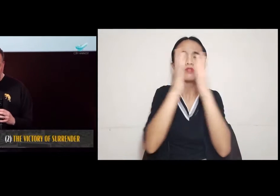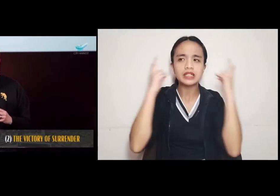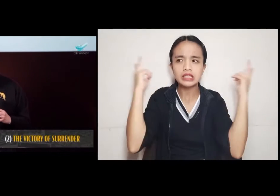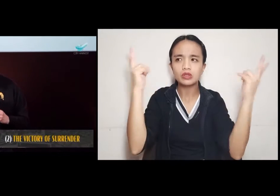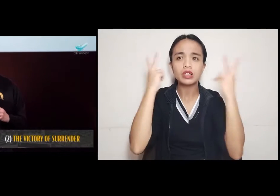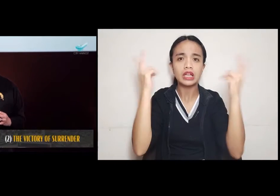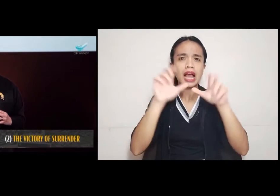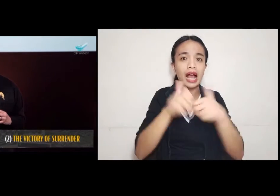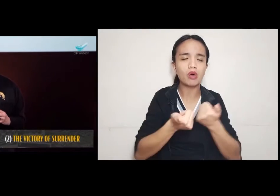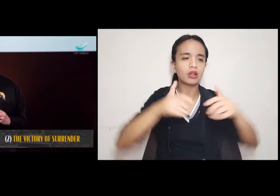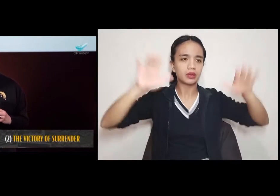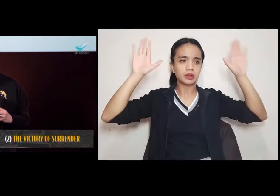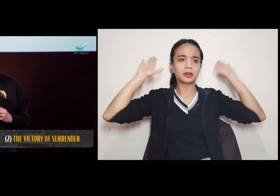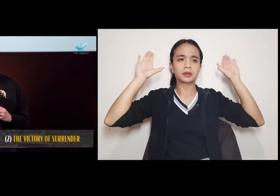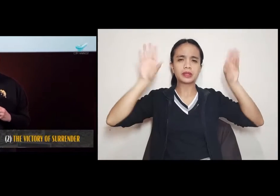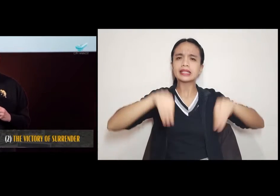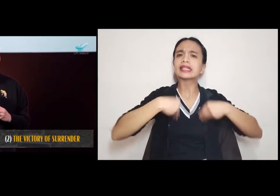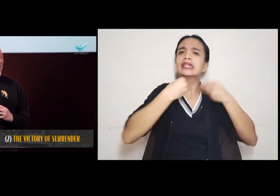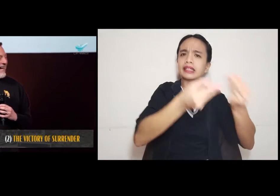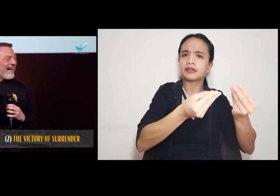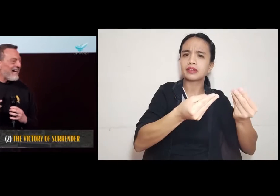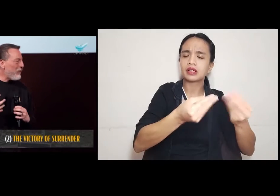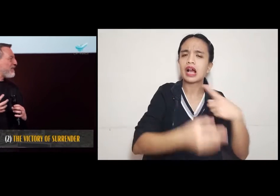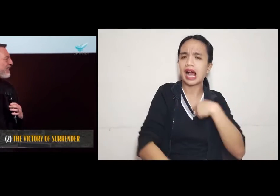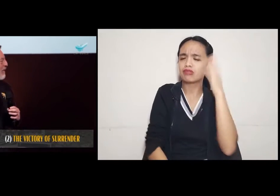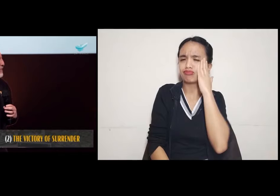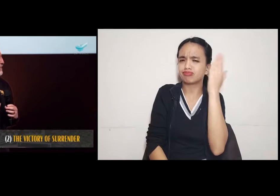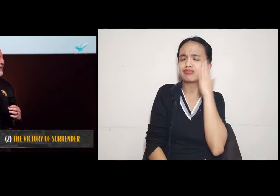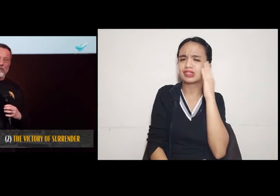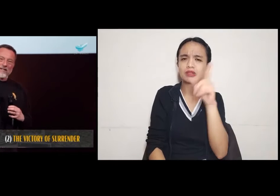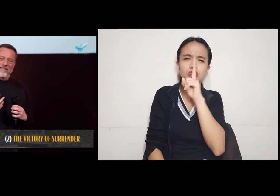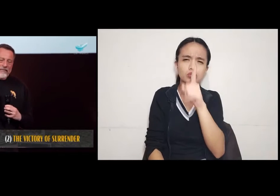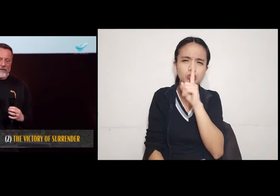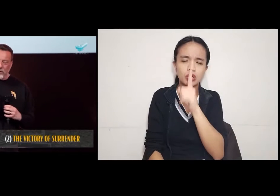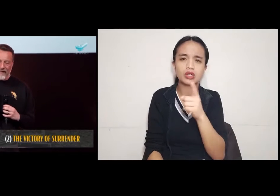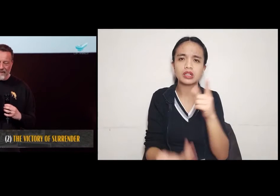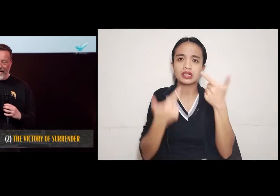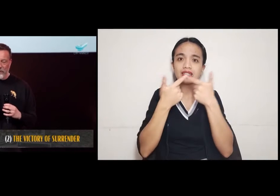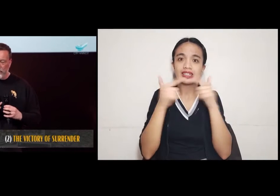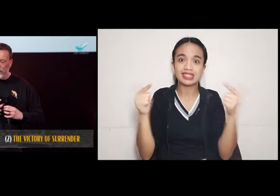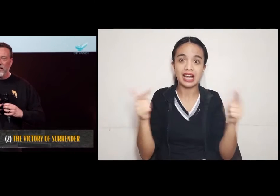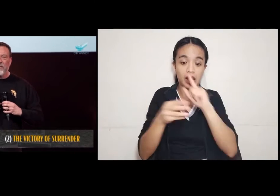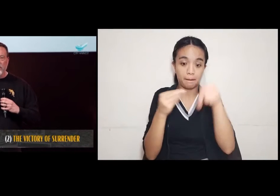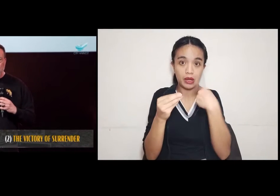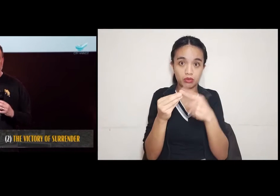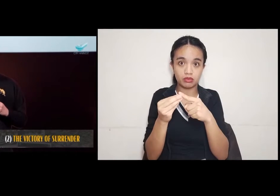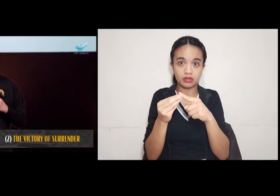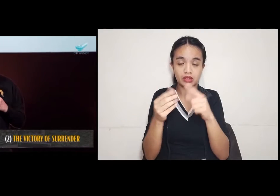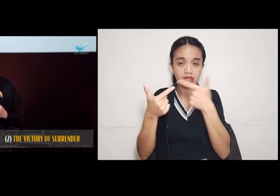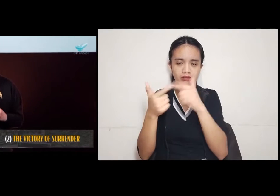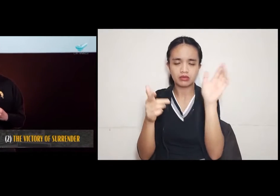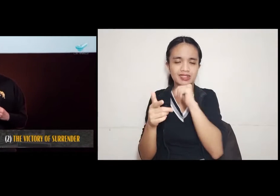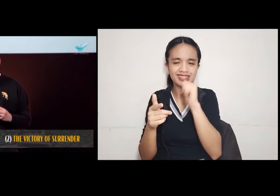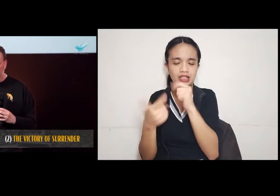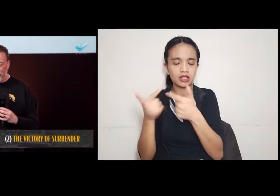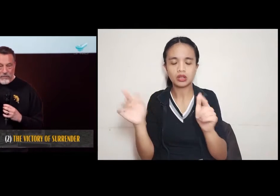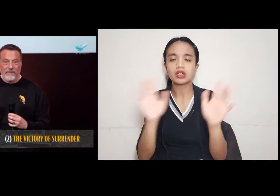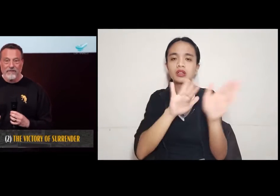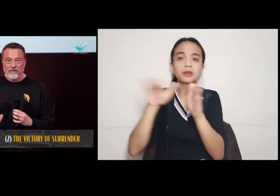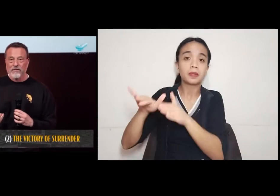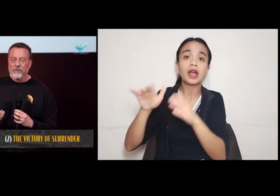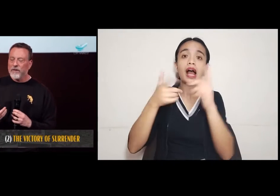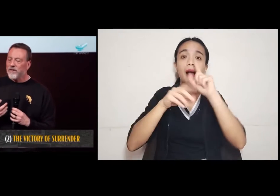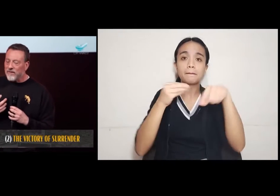the victory of surrender. I know the language of surrender is kind of a tricky language. We talk about surrendering our lives